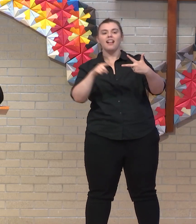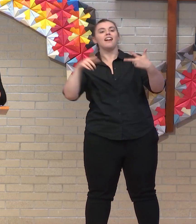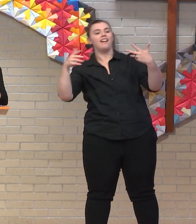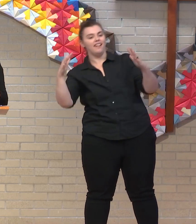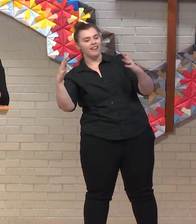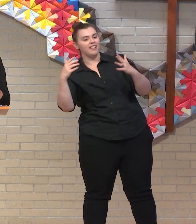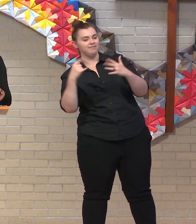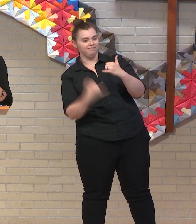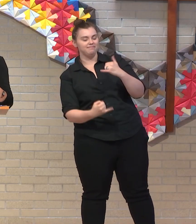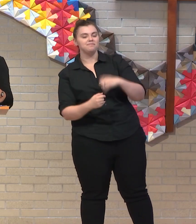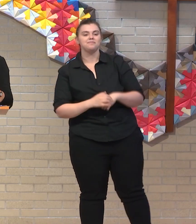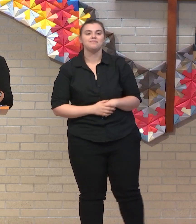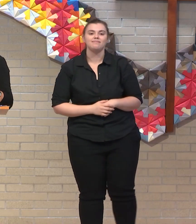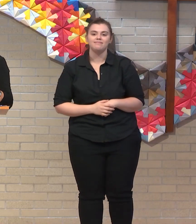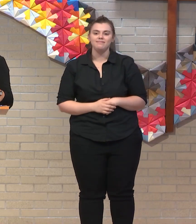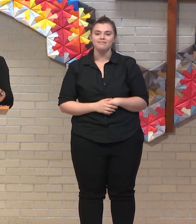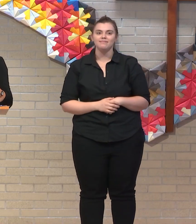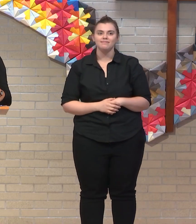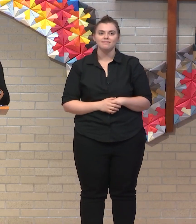for all of them at once.